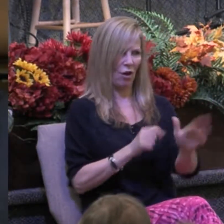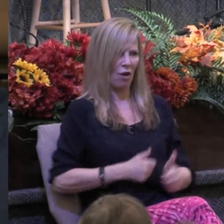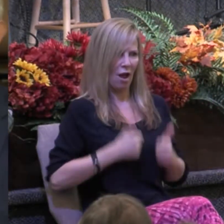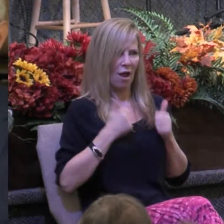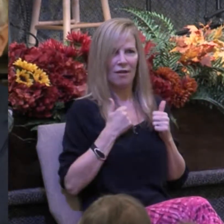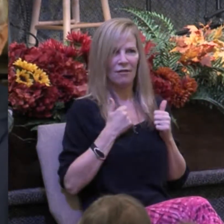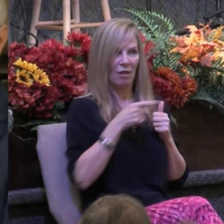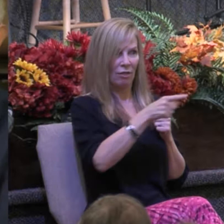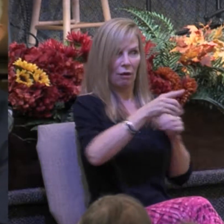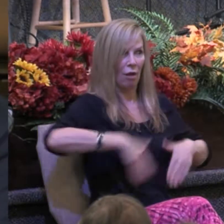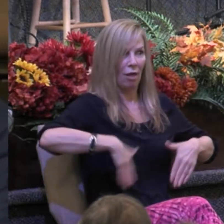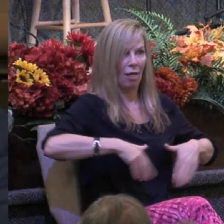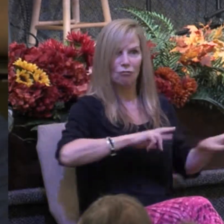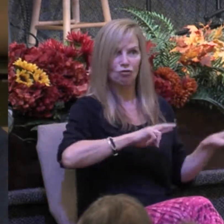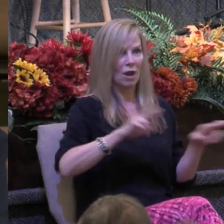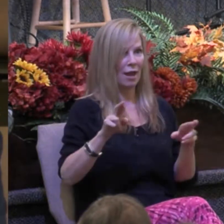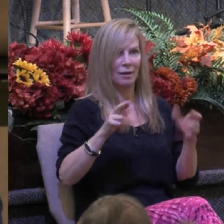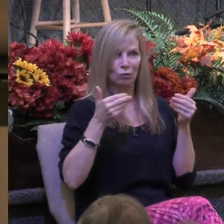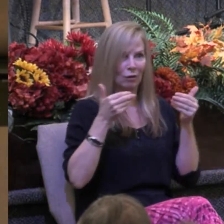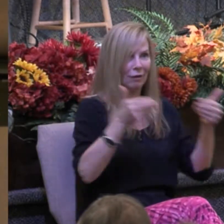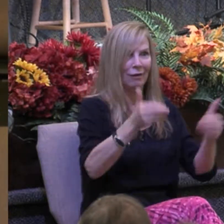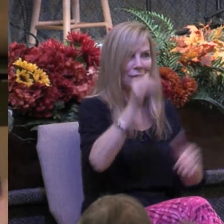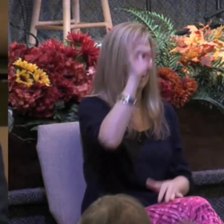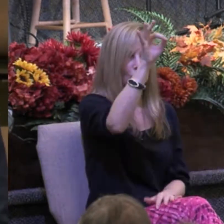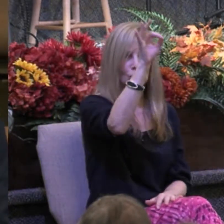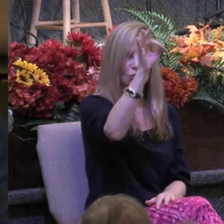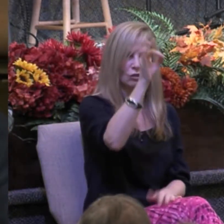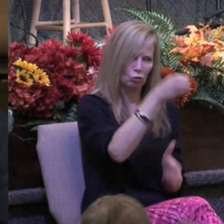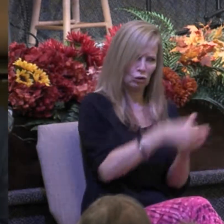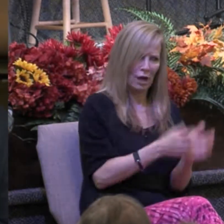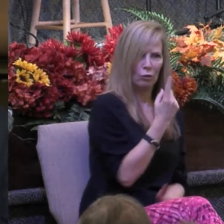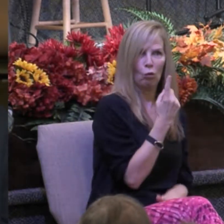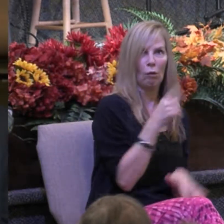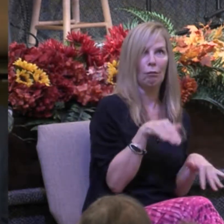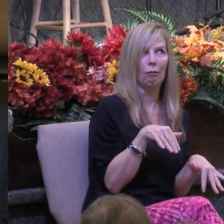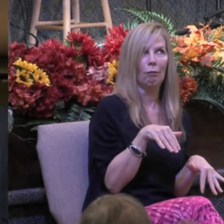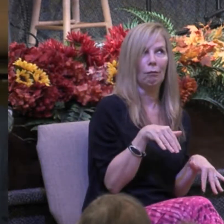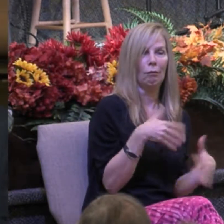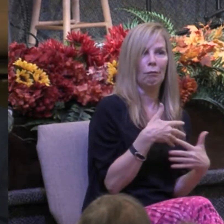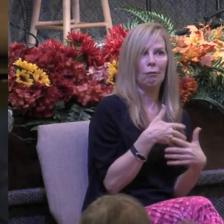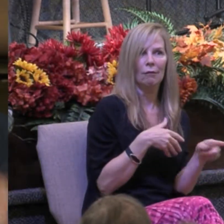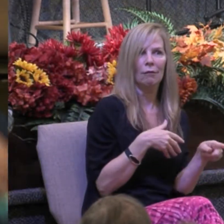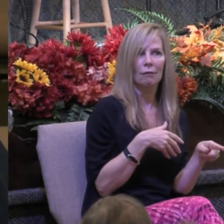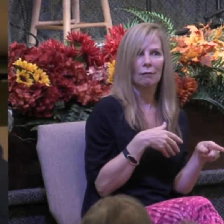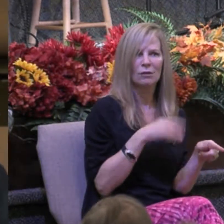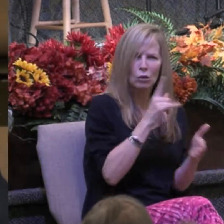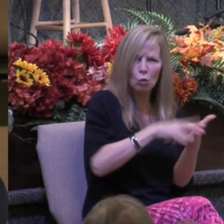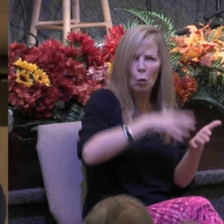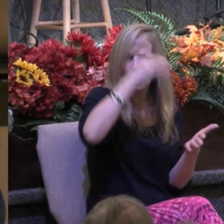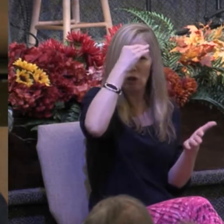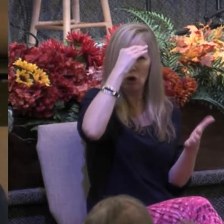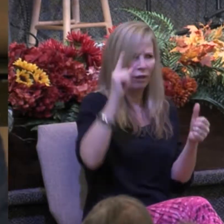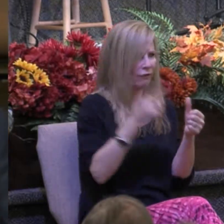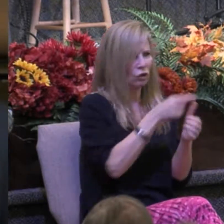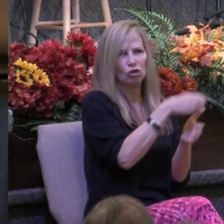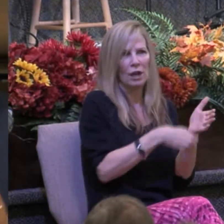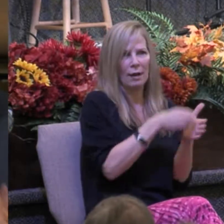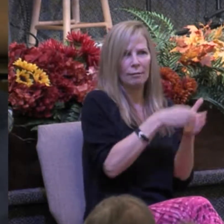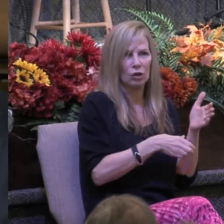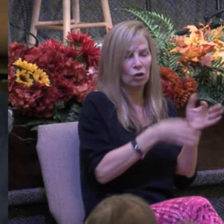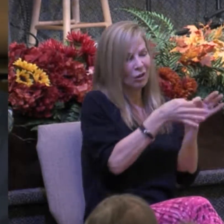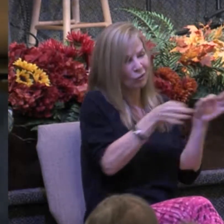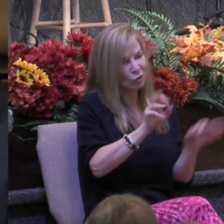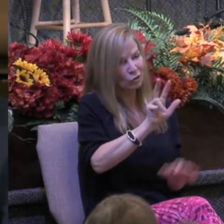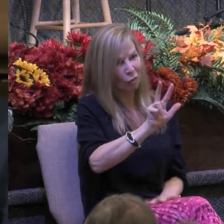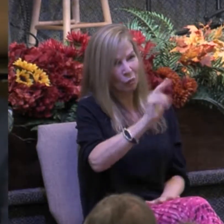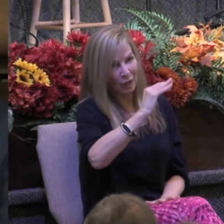Christ's evangelistic work. That's exactly what we discover in this opening section of Acts. From verses 3